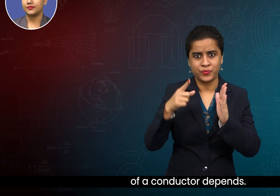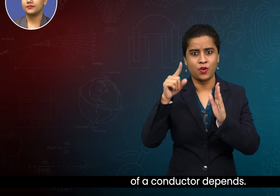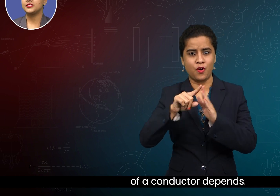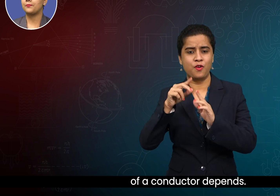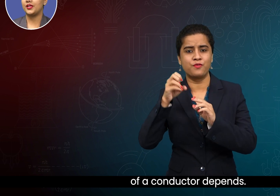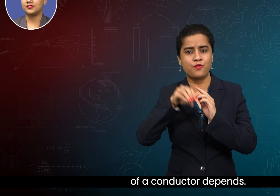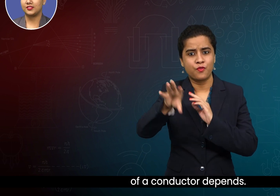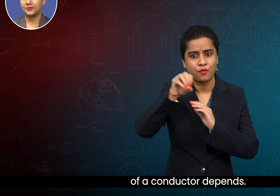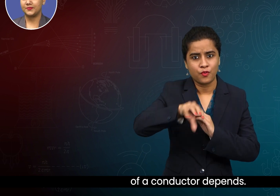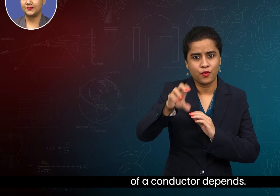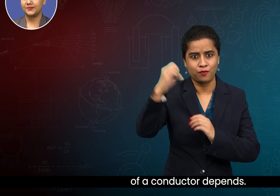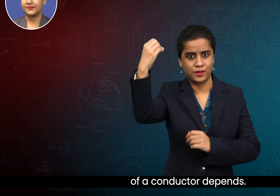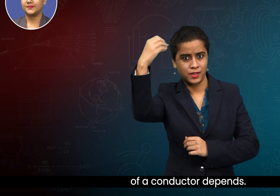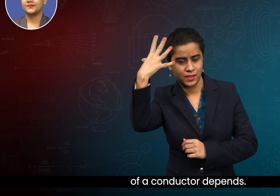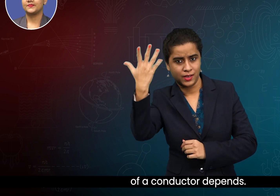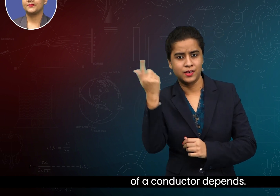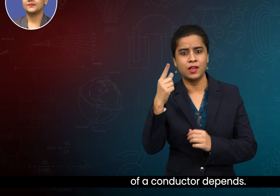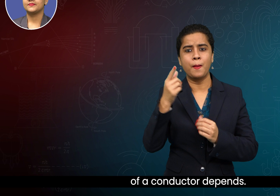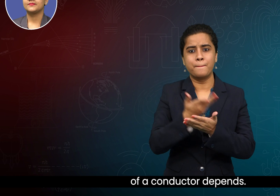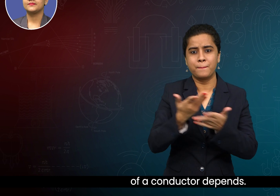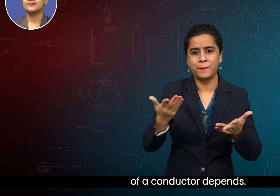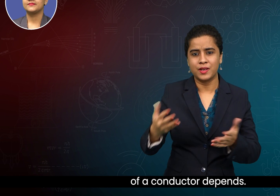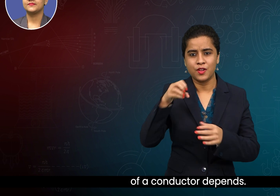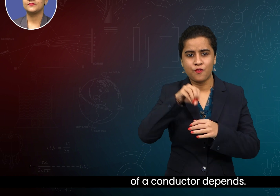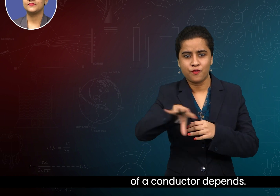conductor depends.